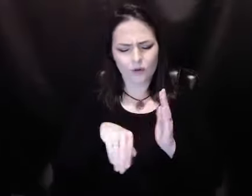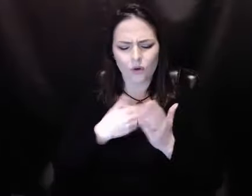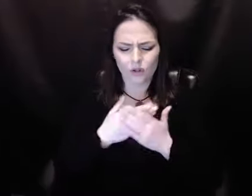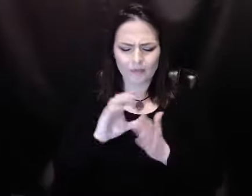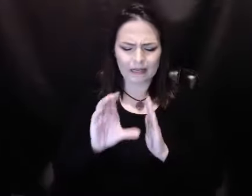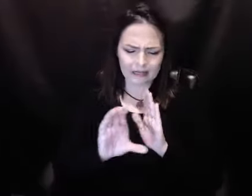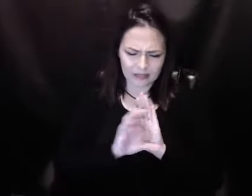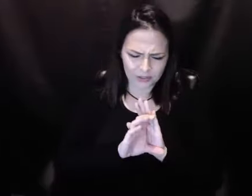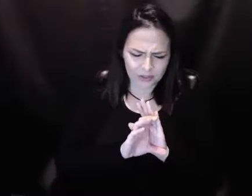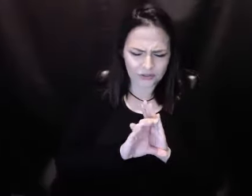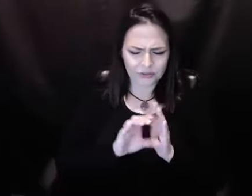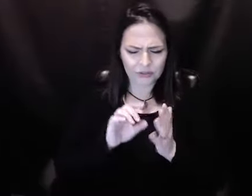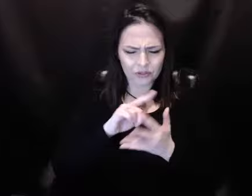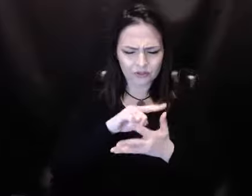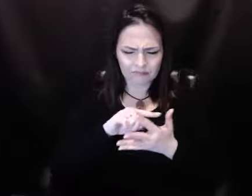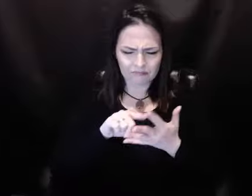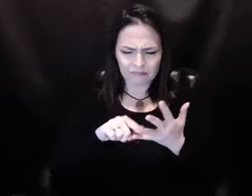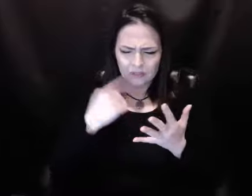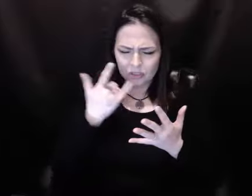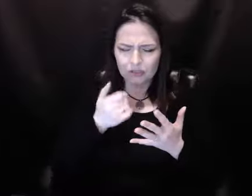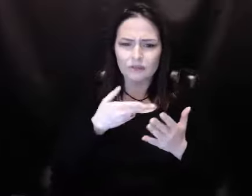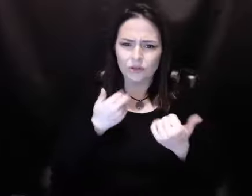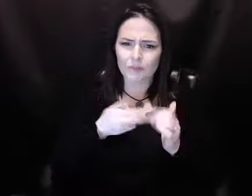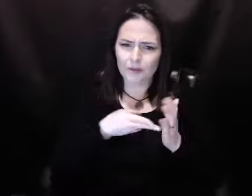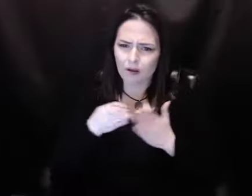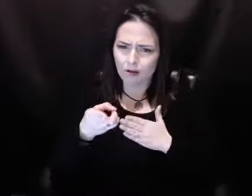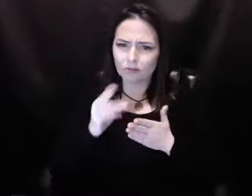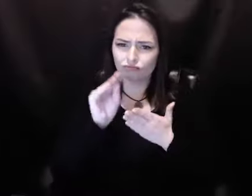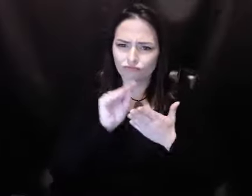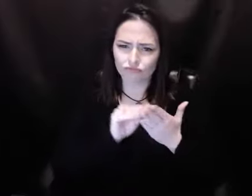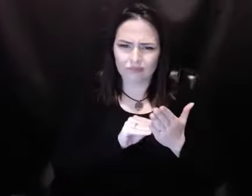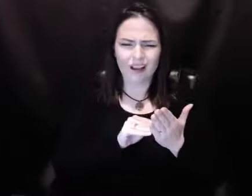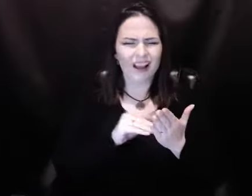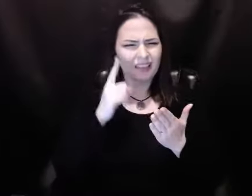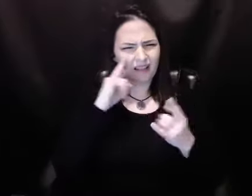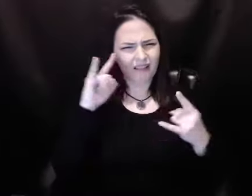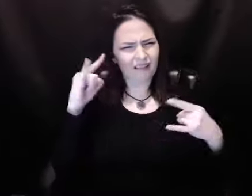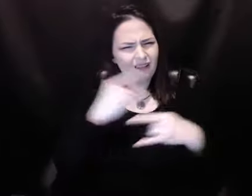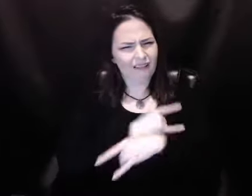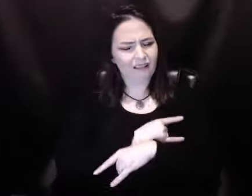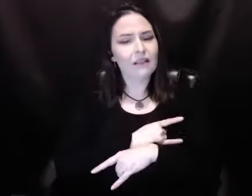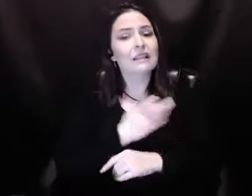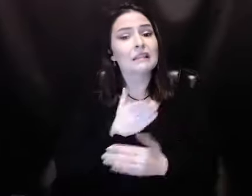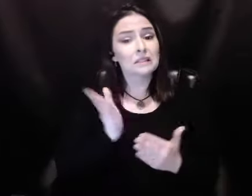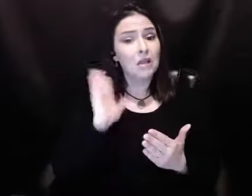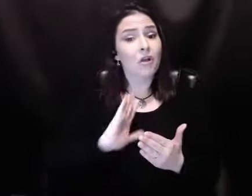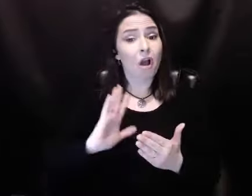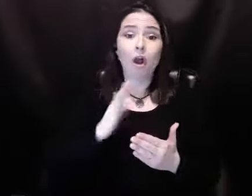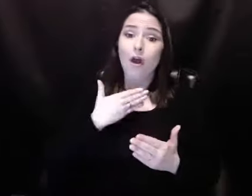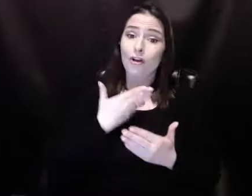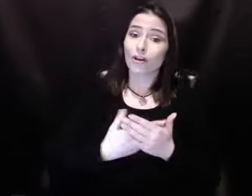If you have more time, go for Jillian. It's up to you. Yep. Go for it.